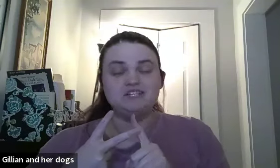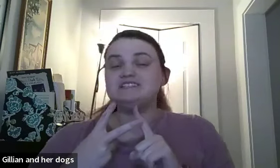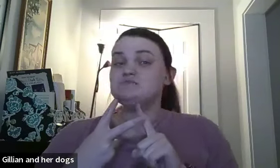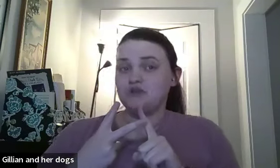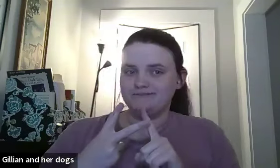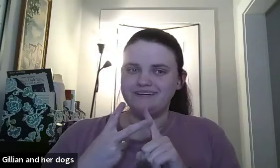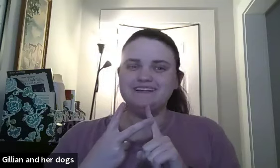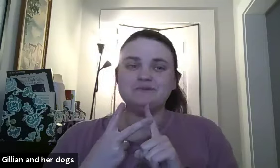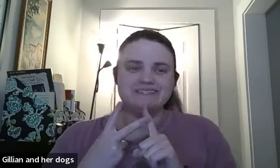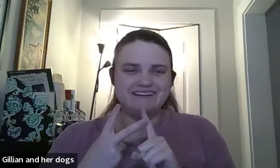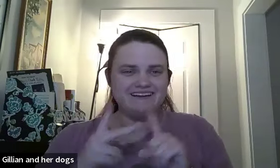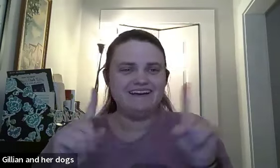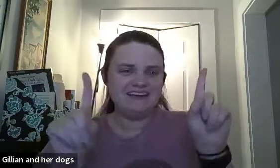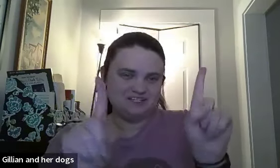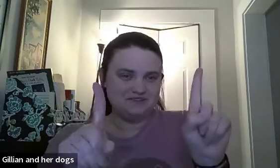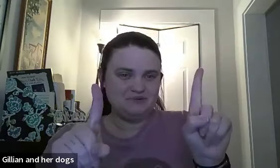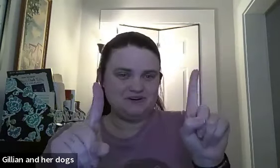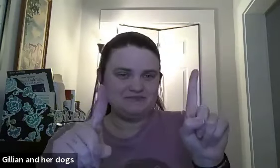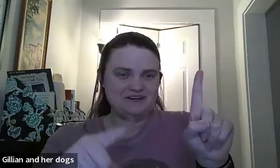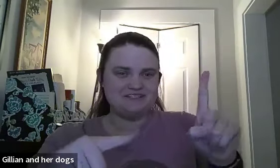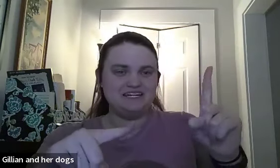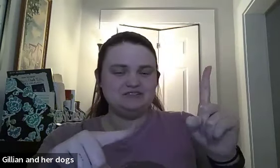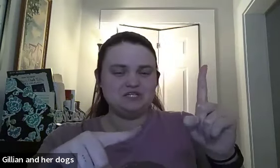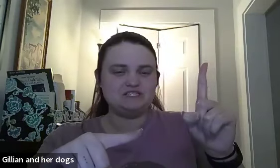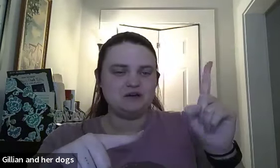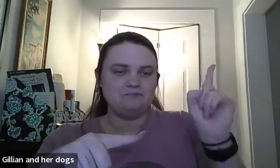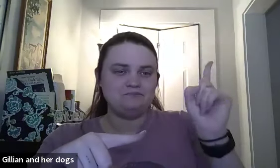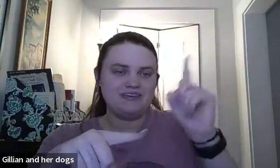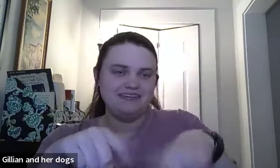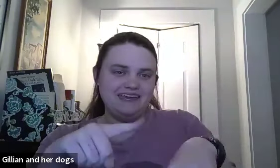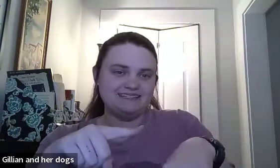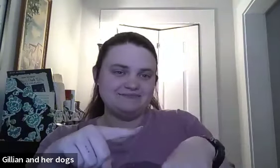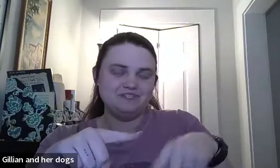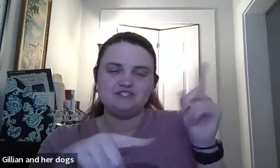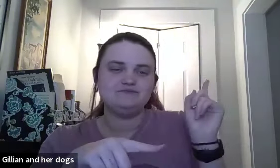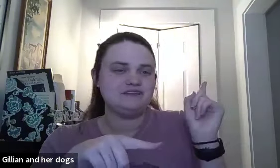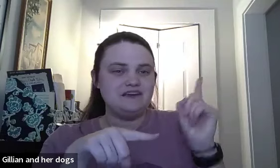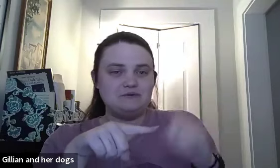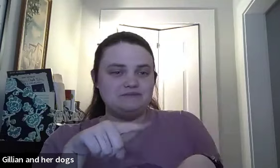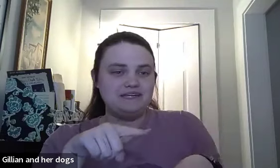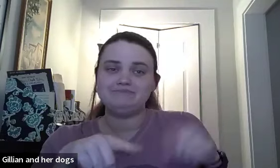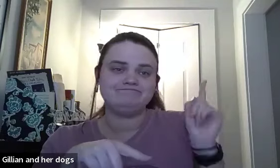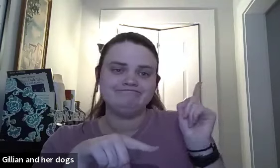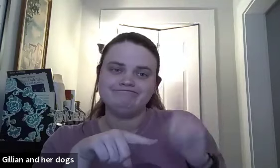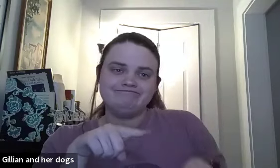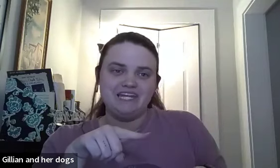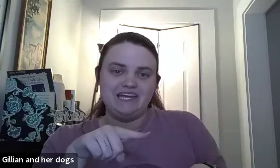much simpler, it's one sign, is you have two pointer fingers and you just go can't. You just flick the other one.